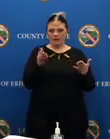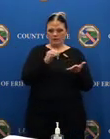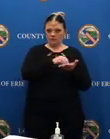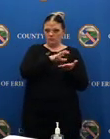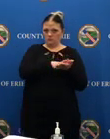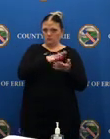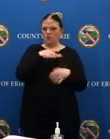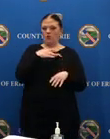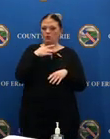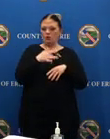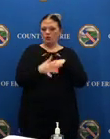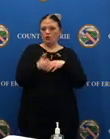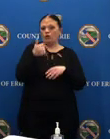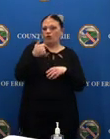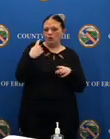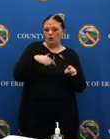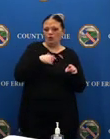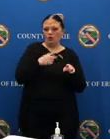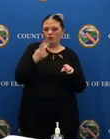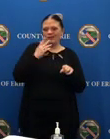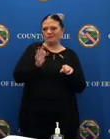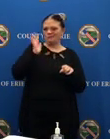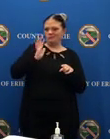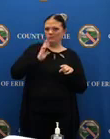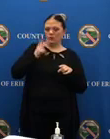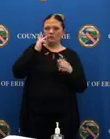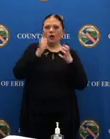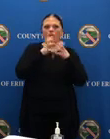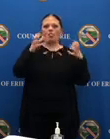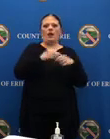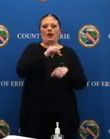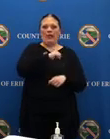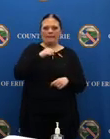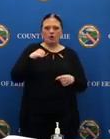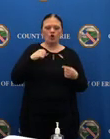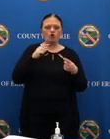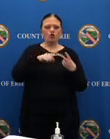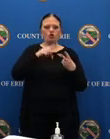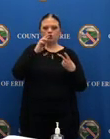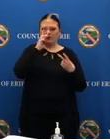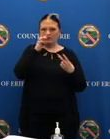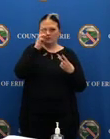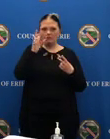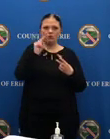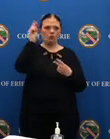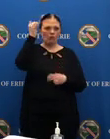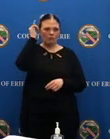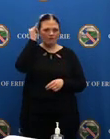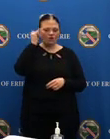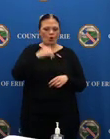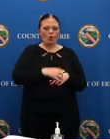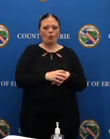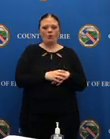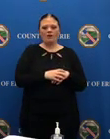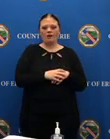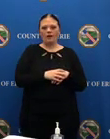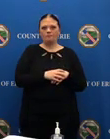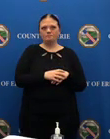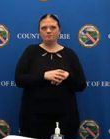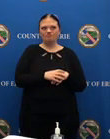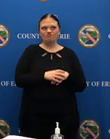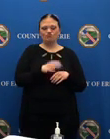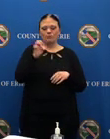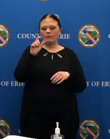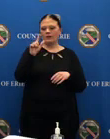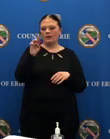is early on we were seeing a tremendous amount of cases in Amherst, Williamsville, North Buffalo, the